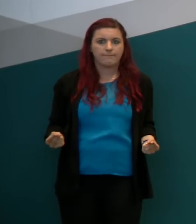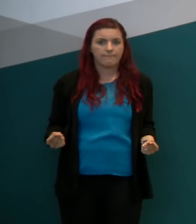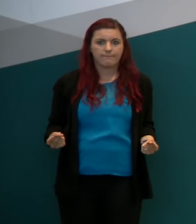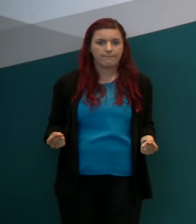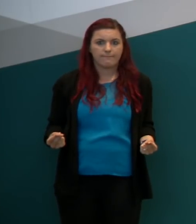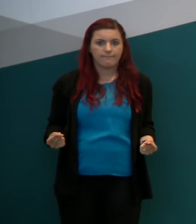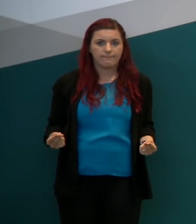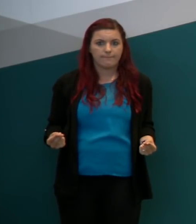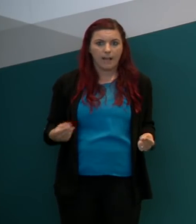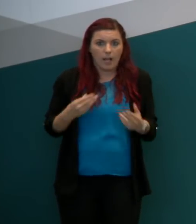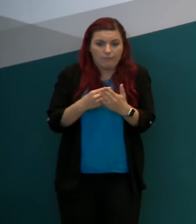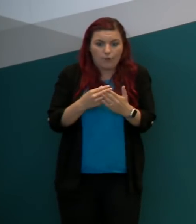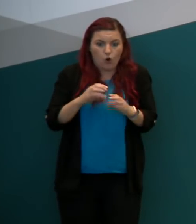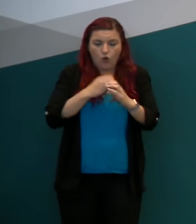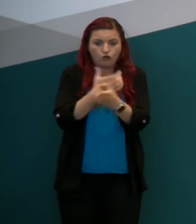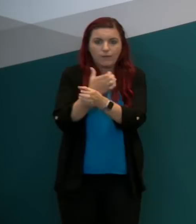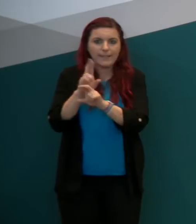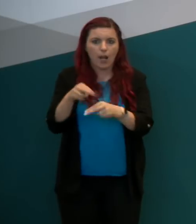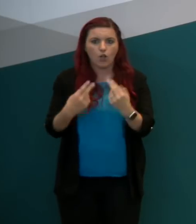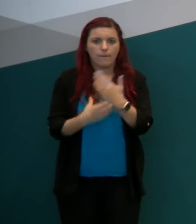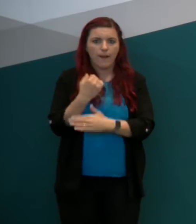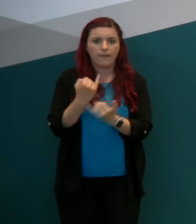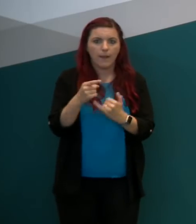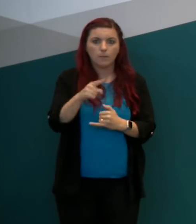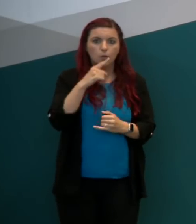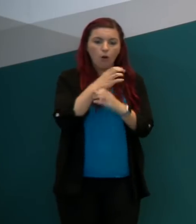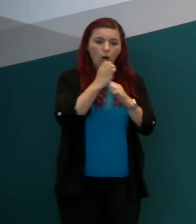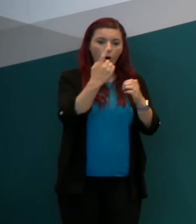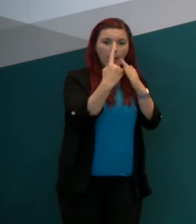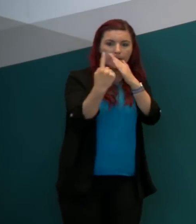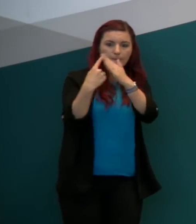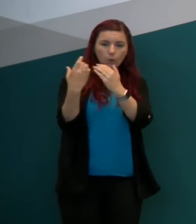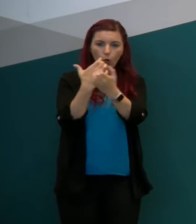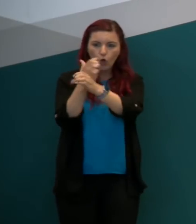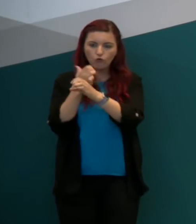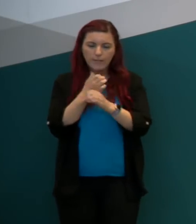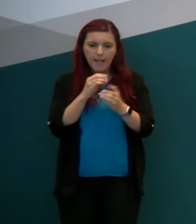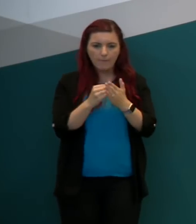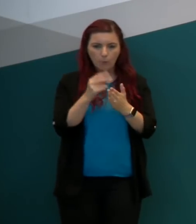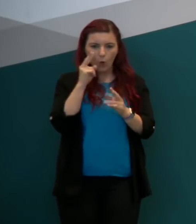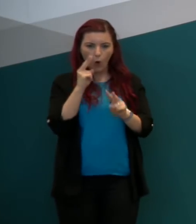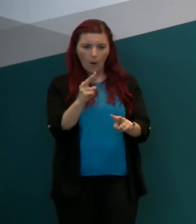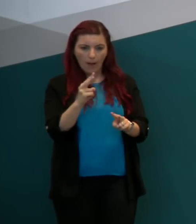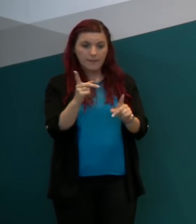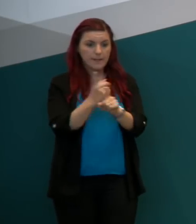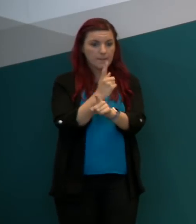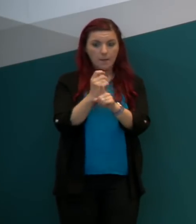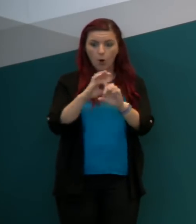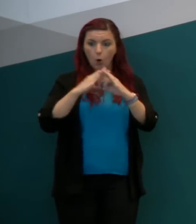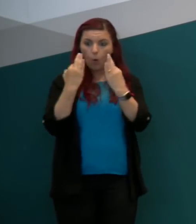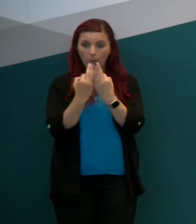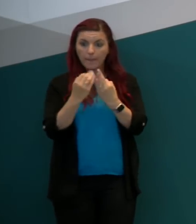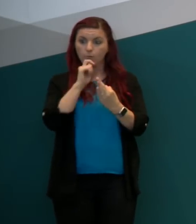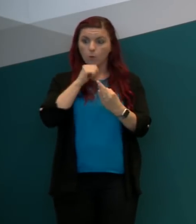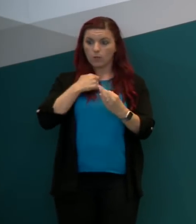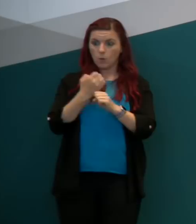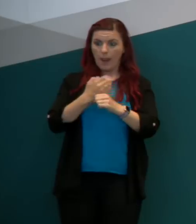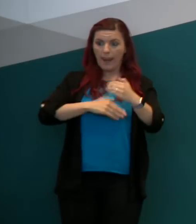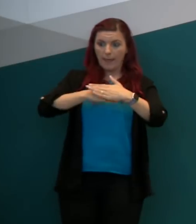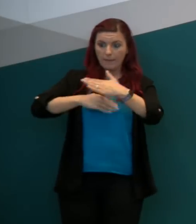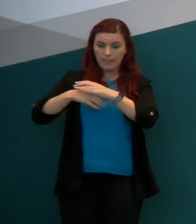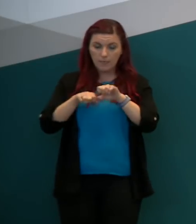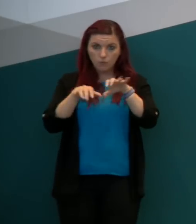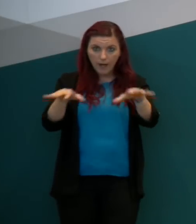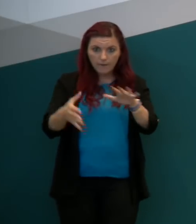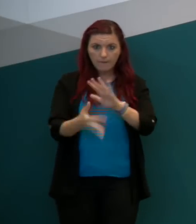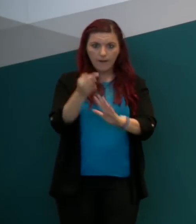the purpose of getting us into a situation as individual countries and as a global community whereby we control and limit the spread of this infection and find ways of